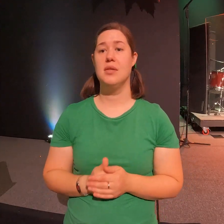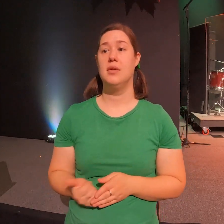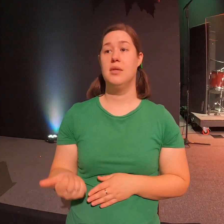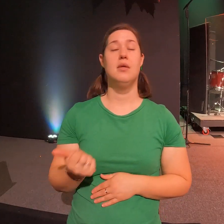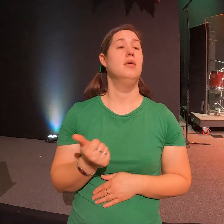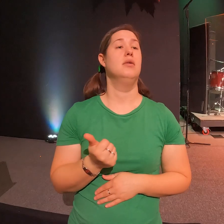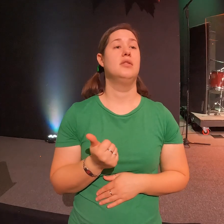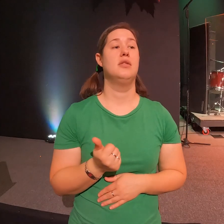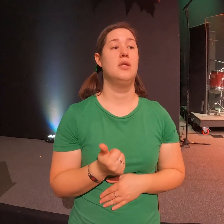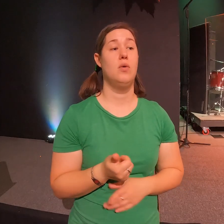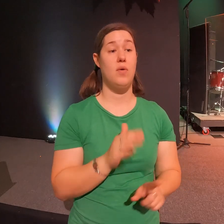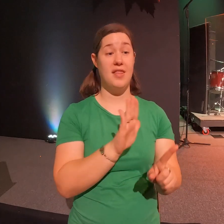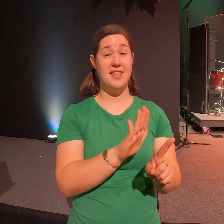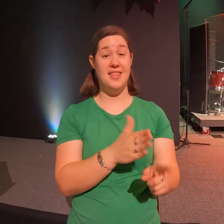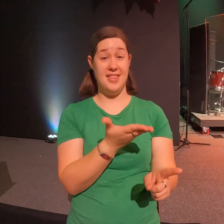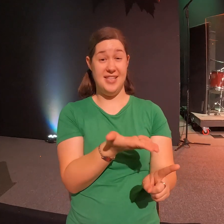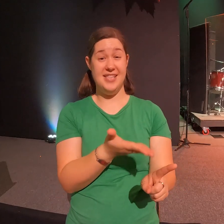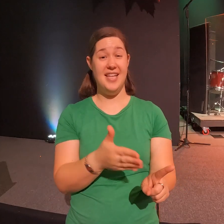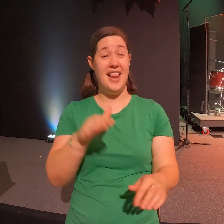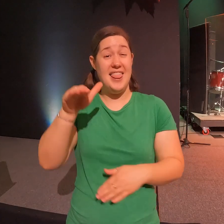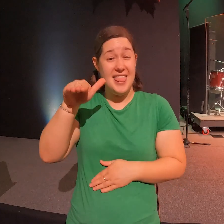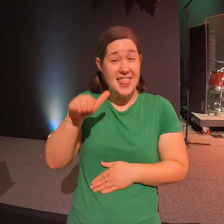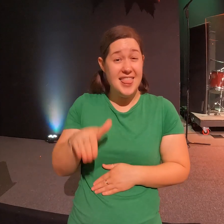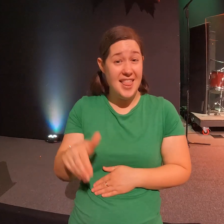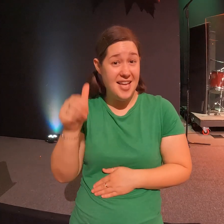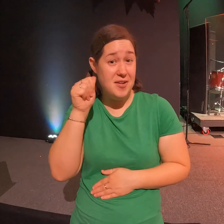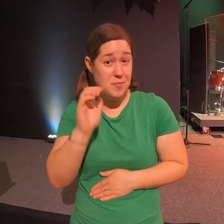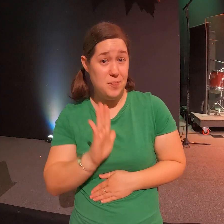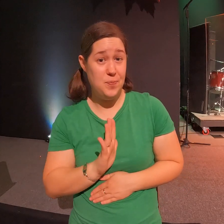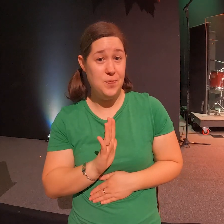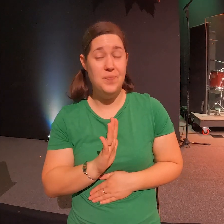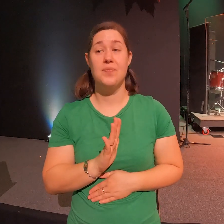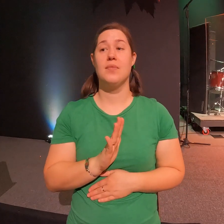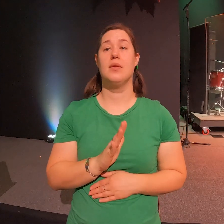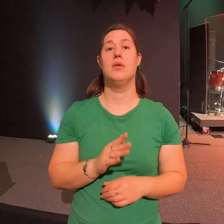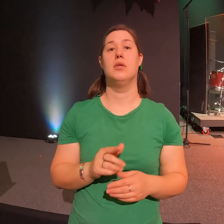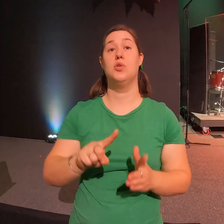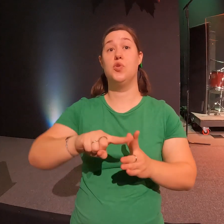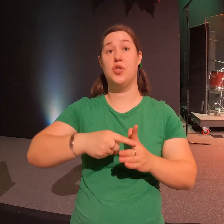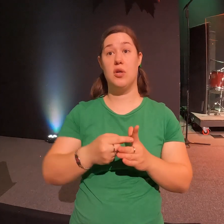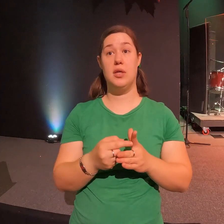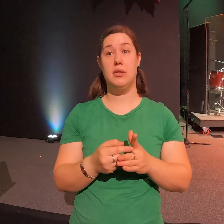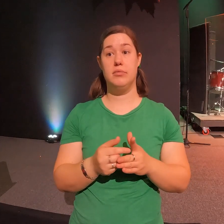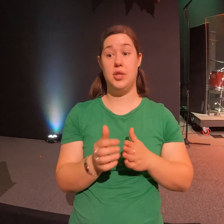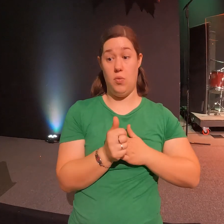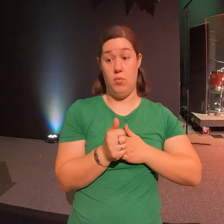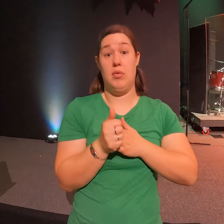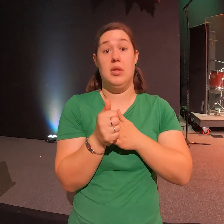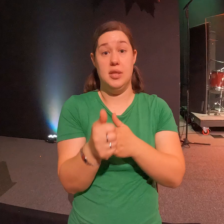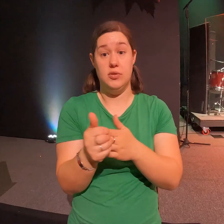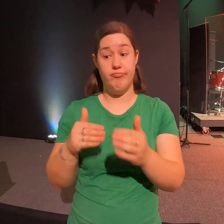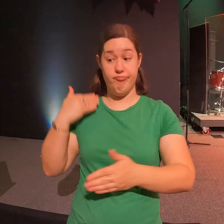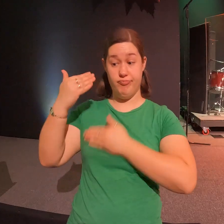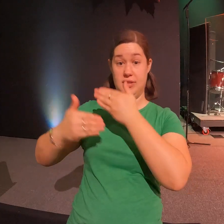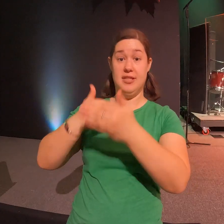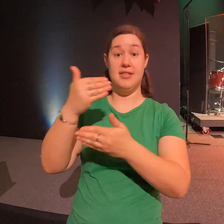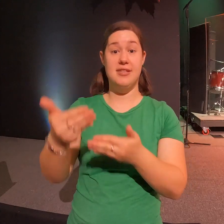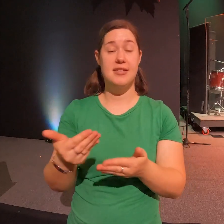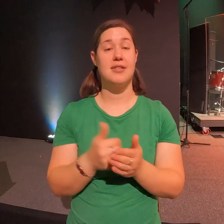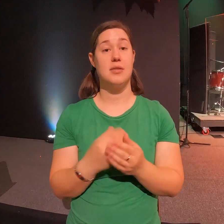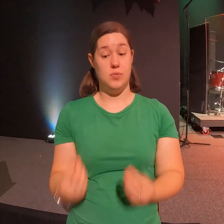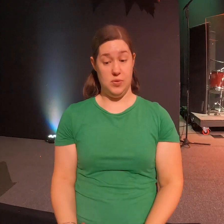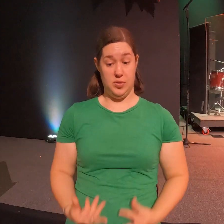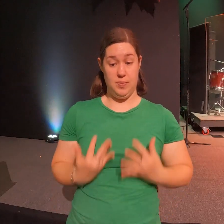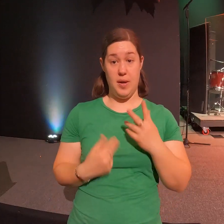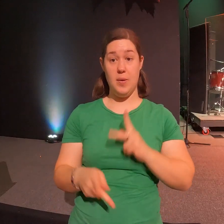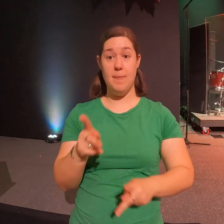and founded a legacy of servant leadership. And servant leaders learn to listen